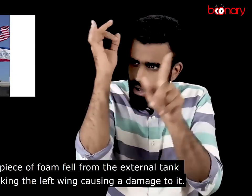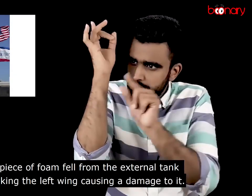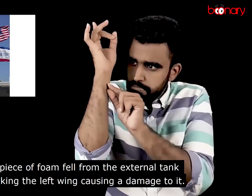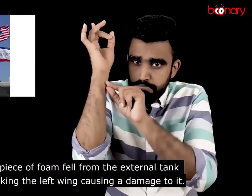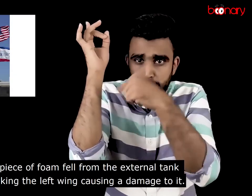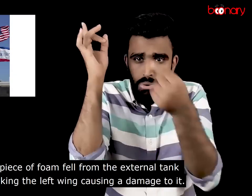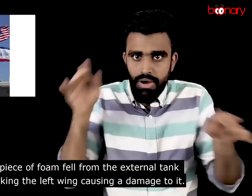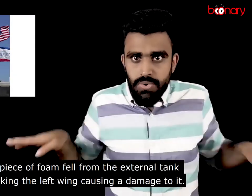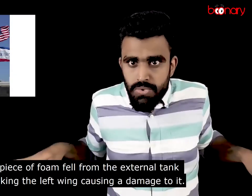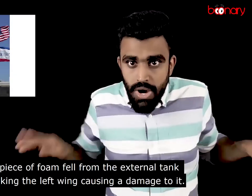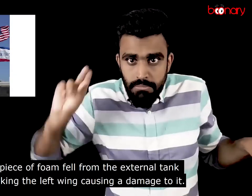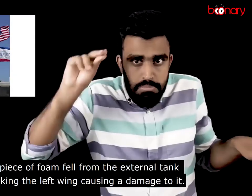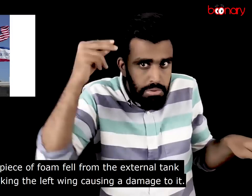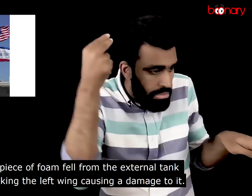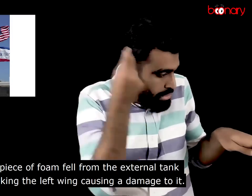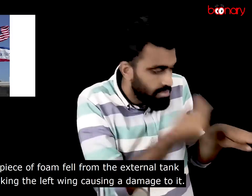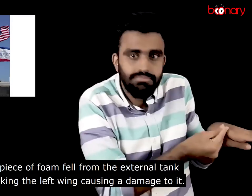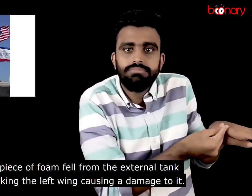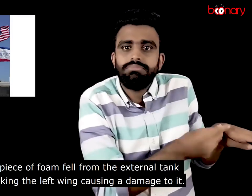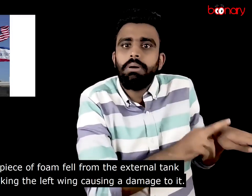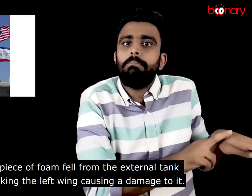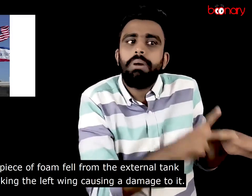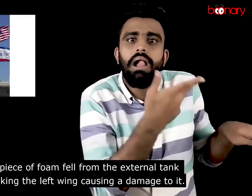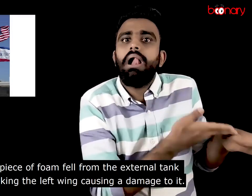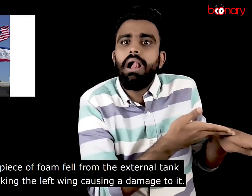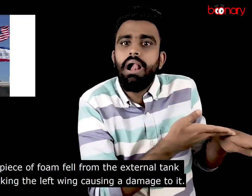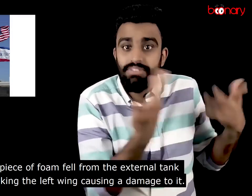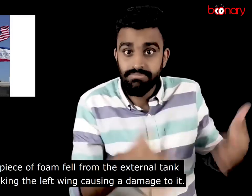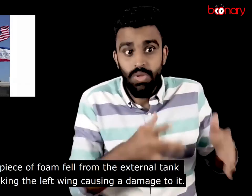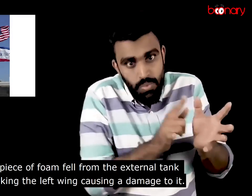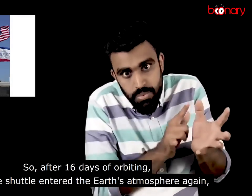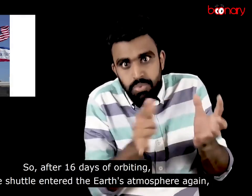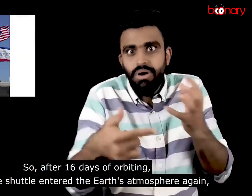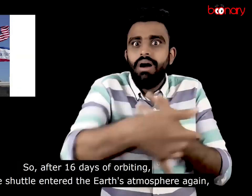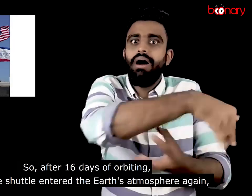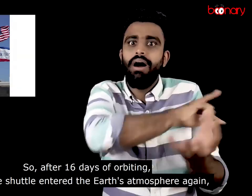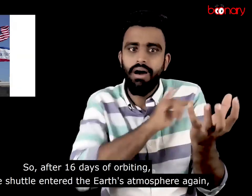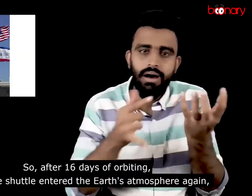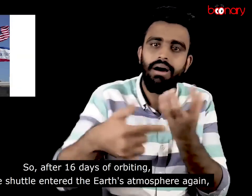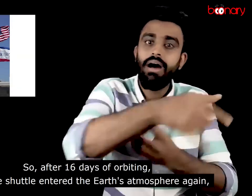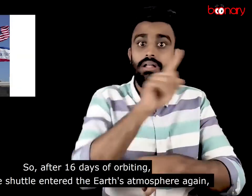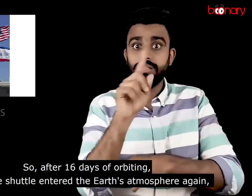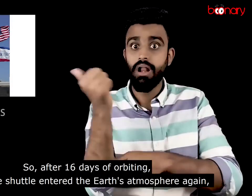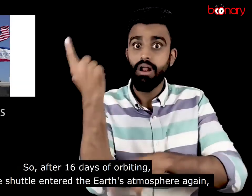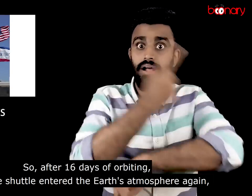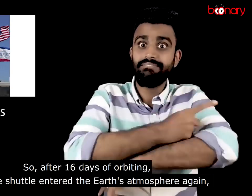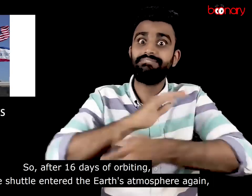external tank, striking the left wing, causing a damage to it. So, after 16 days of